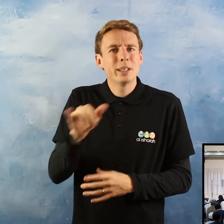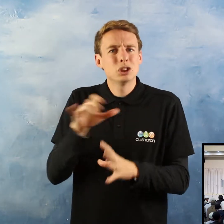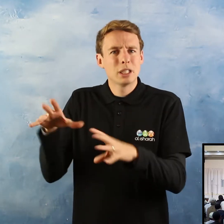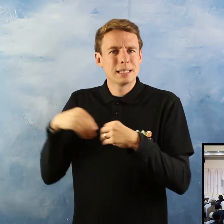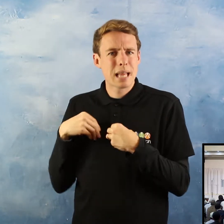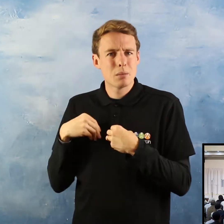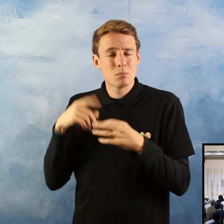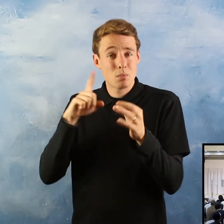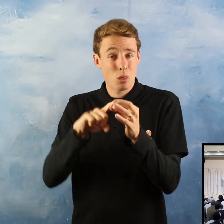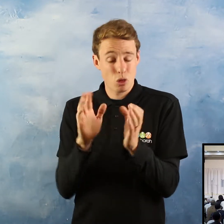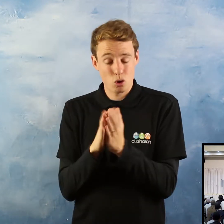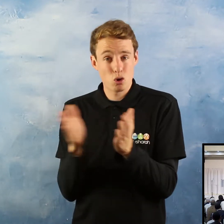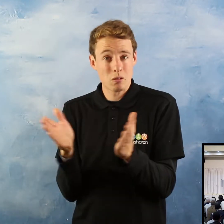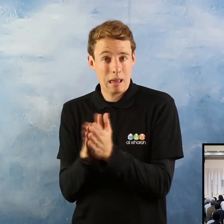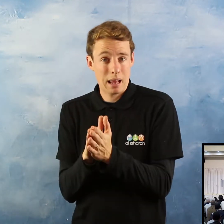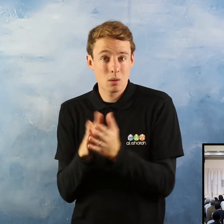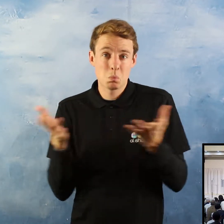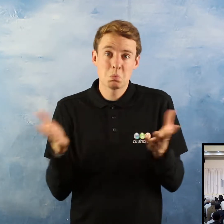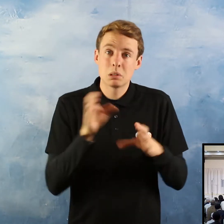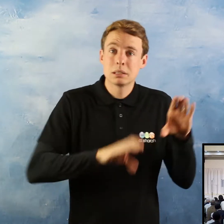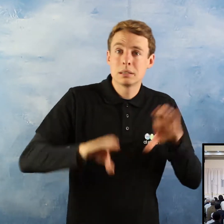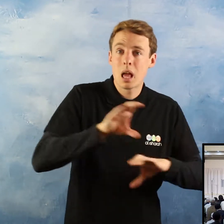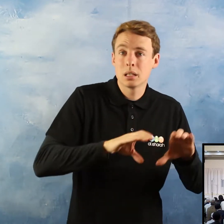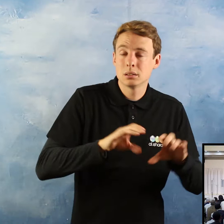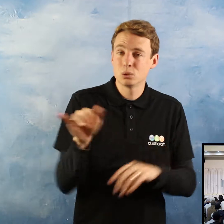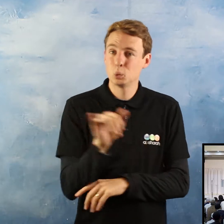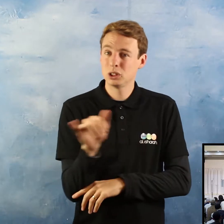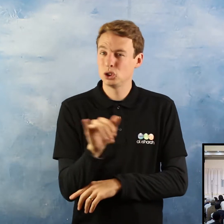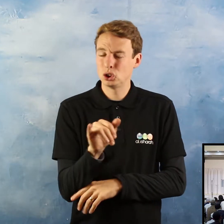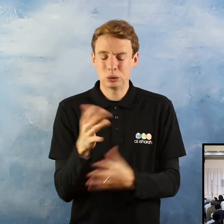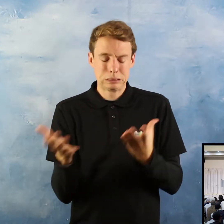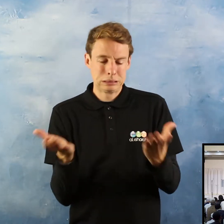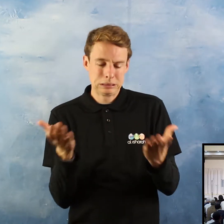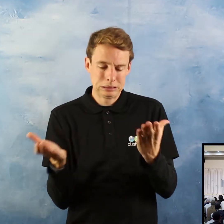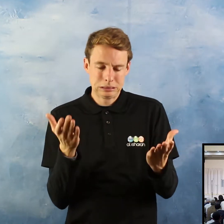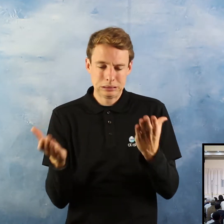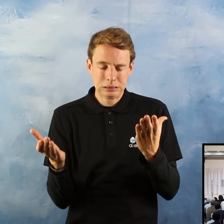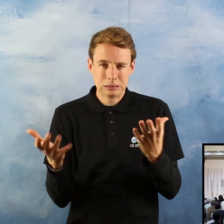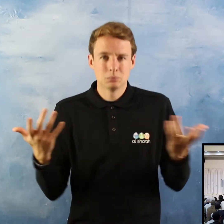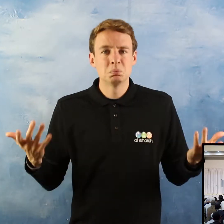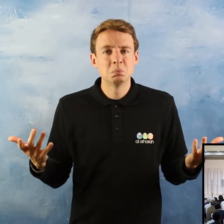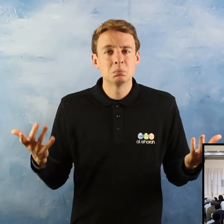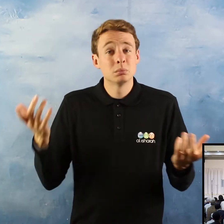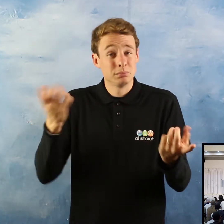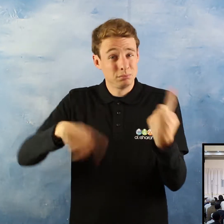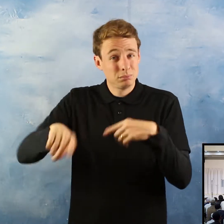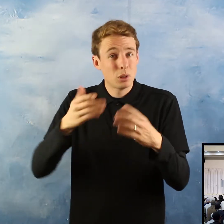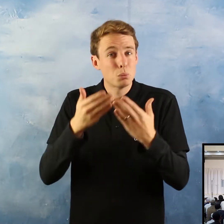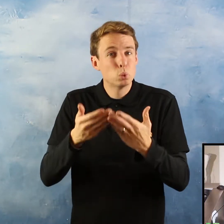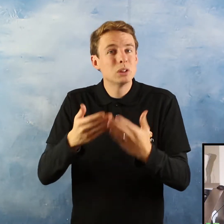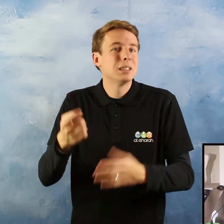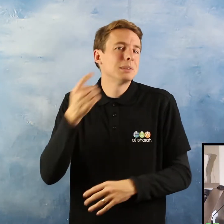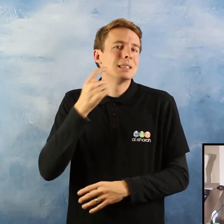Quran? Shall we accept science? Simple answer for us is we follow the